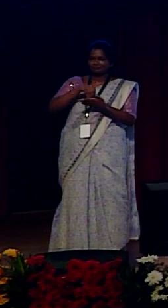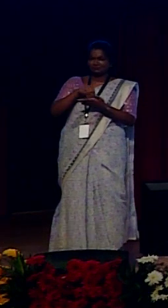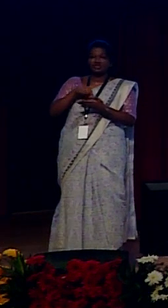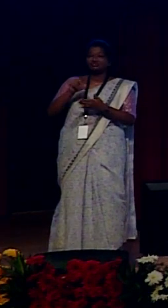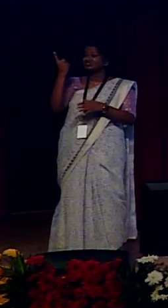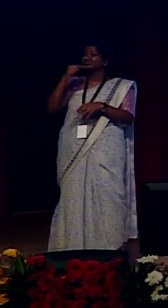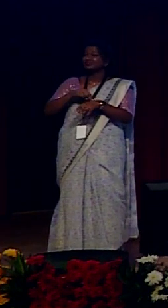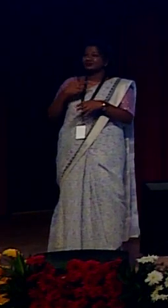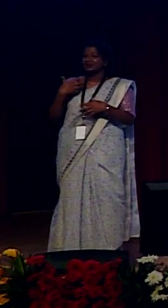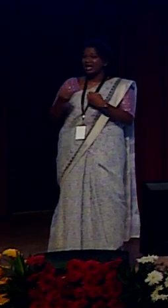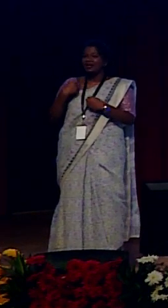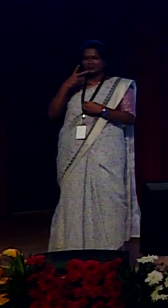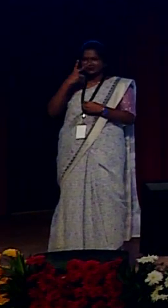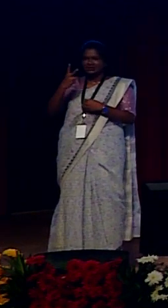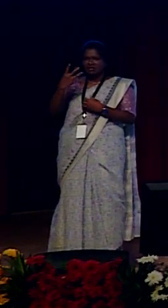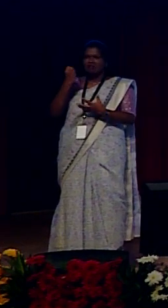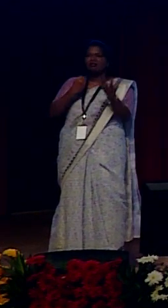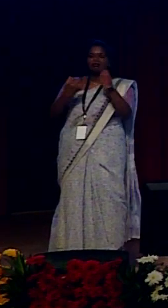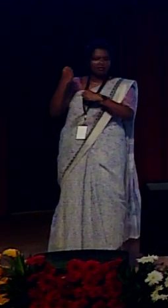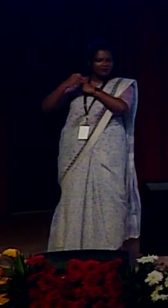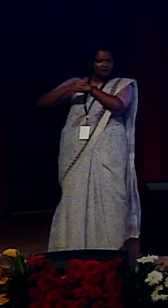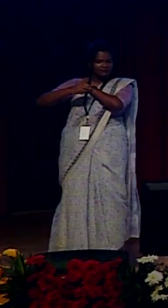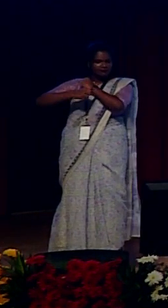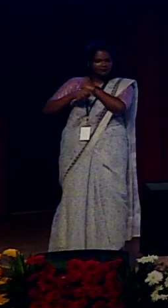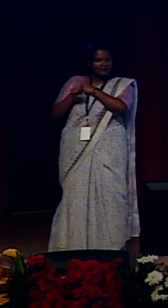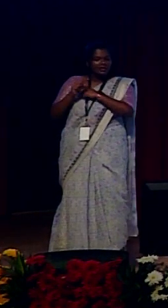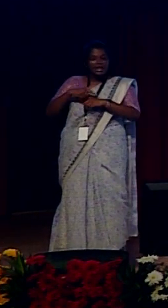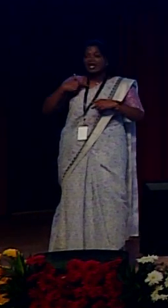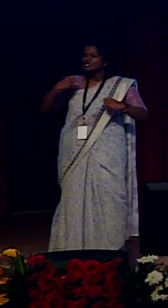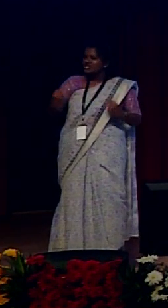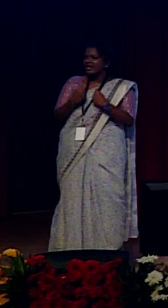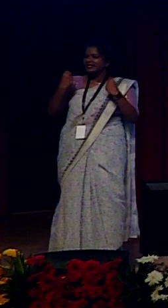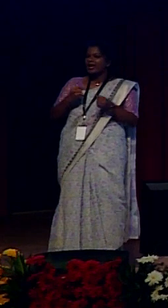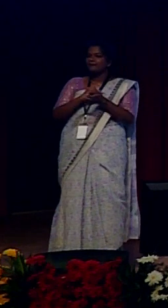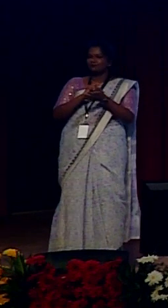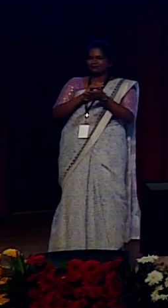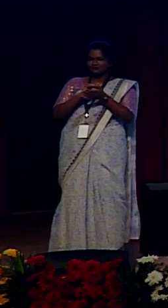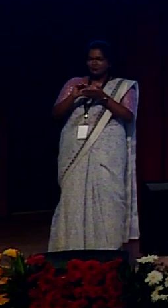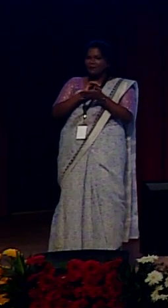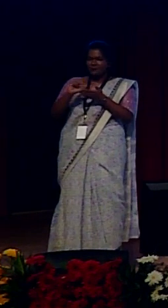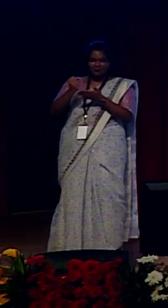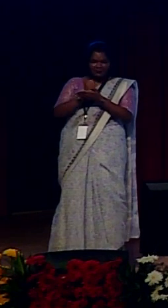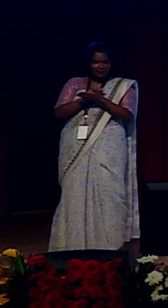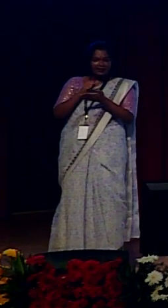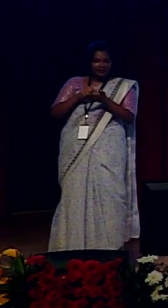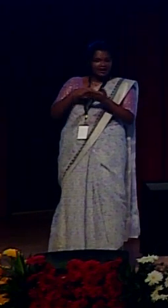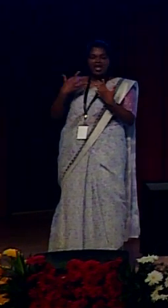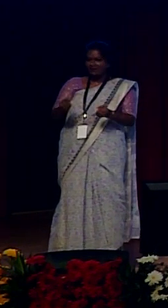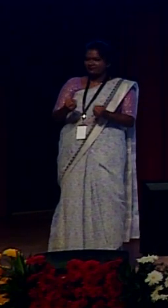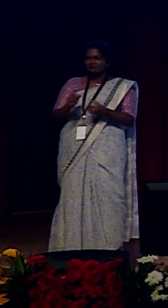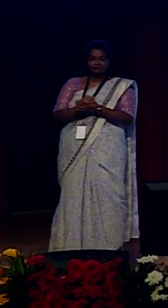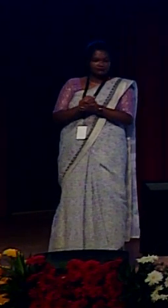step is identification, and so we went ahead with trying to use braille labels to enable